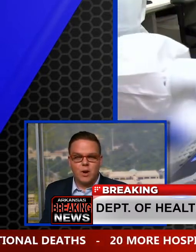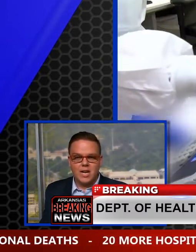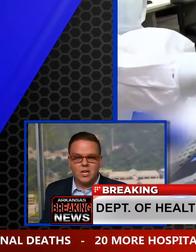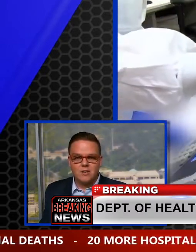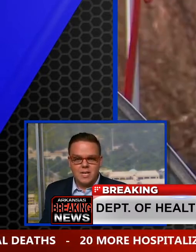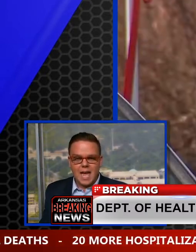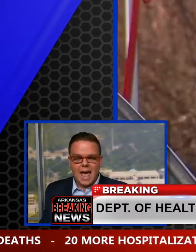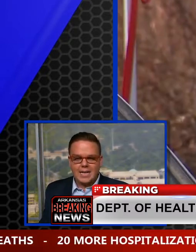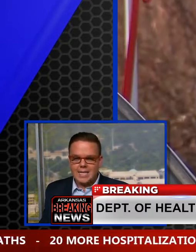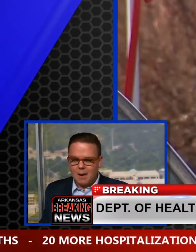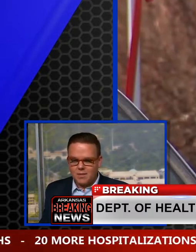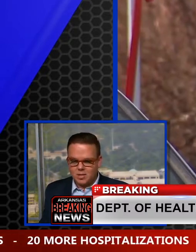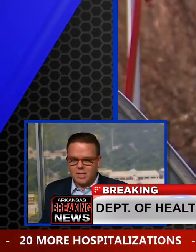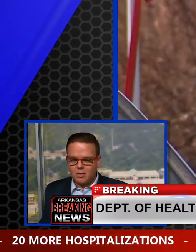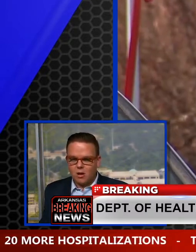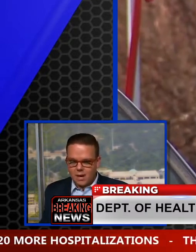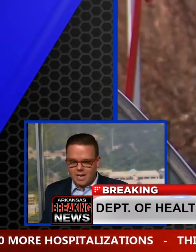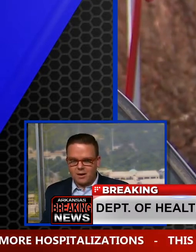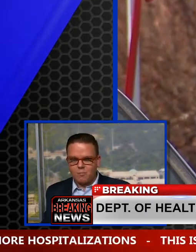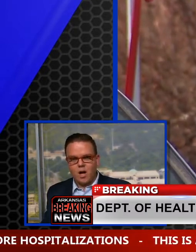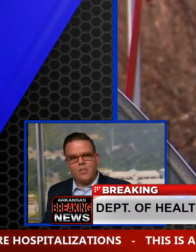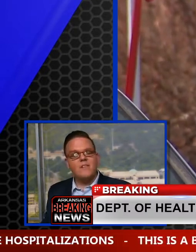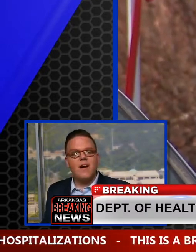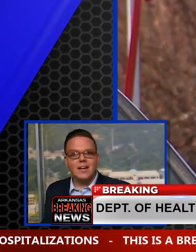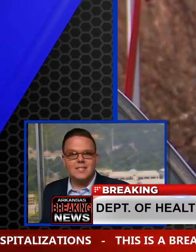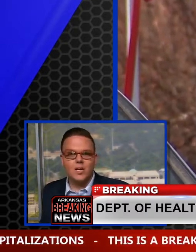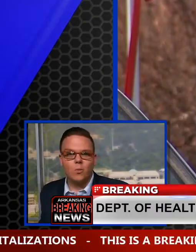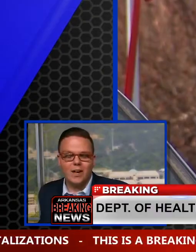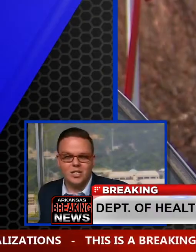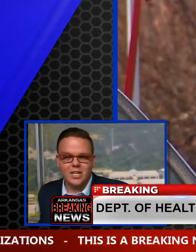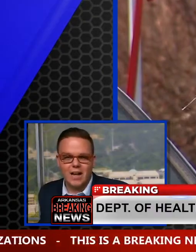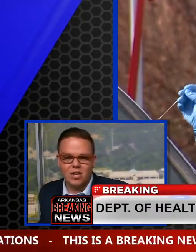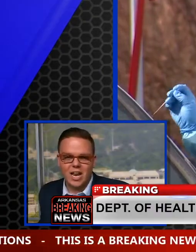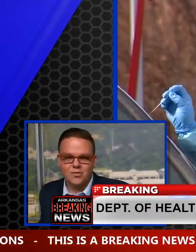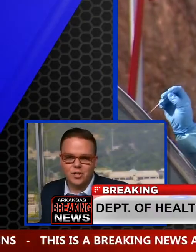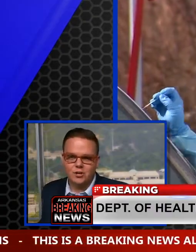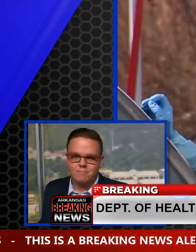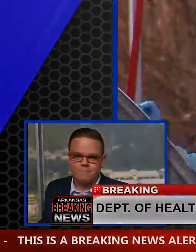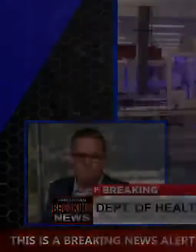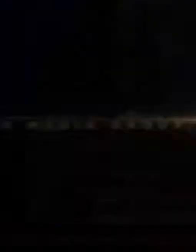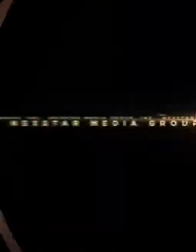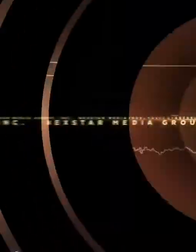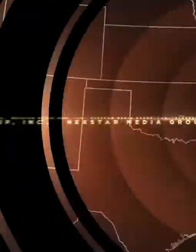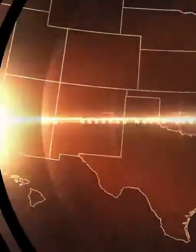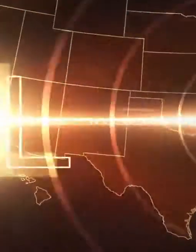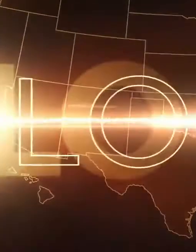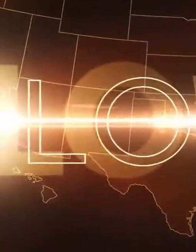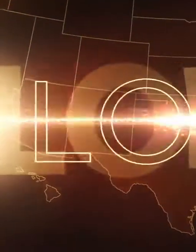We have breaking news as it happens all day long right here on the device that you're watching. Have a good afternoon.